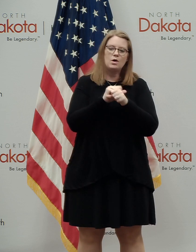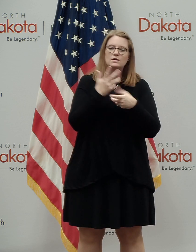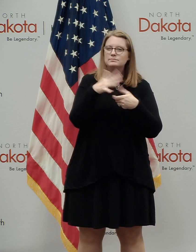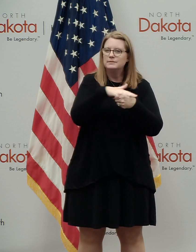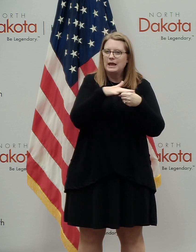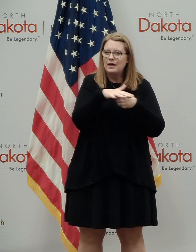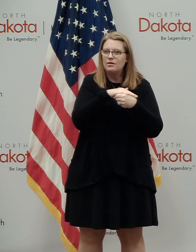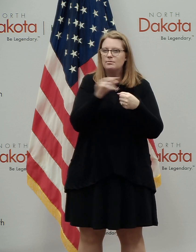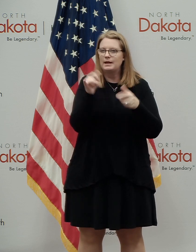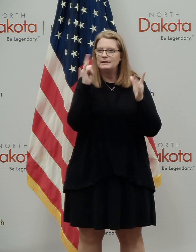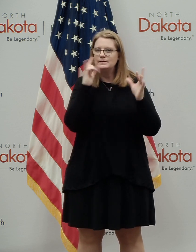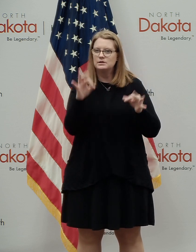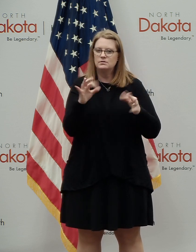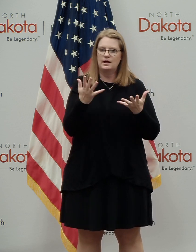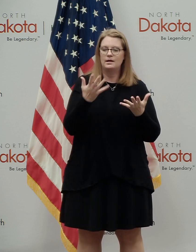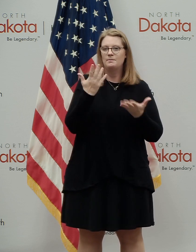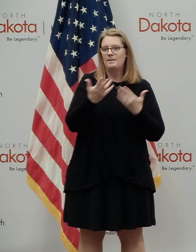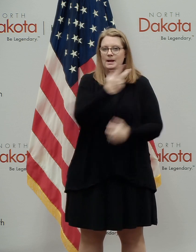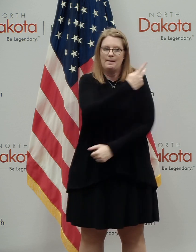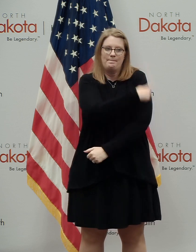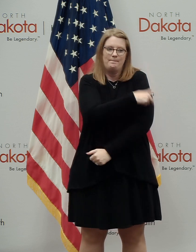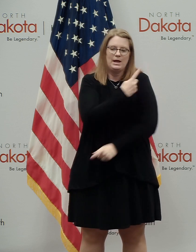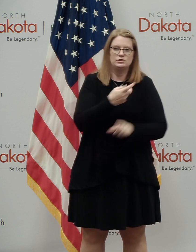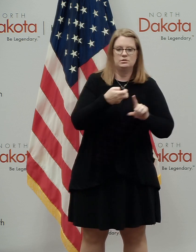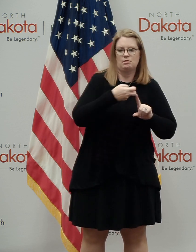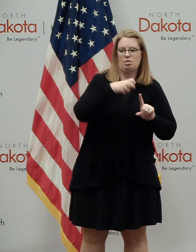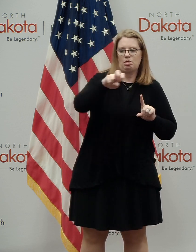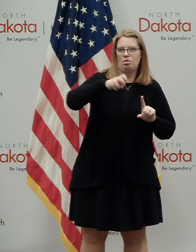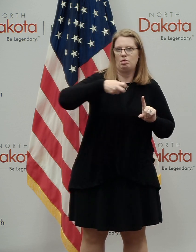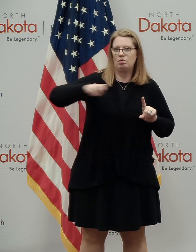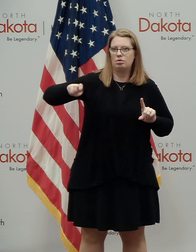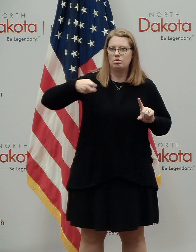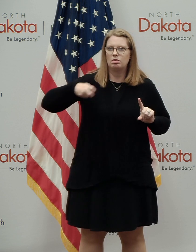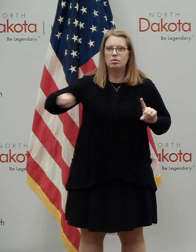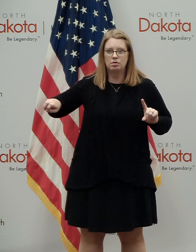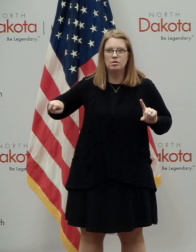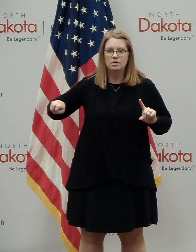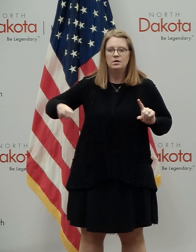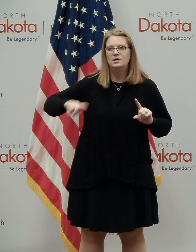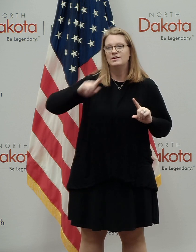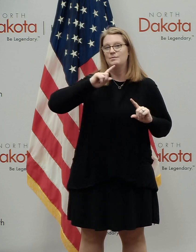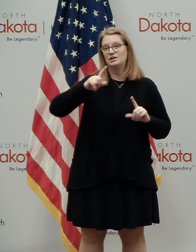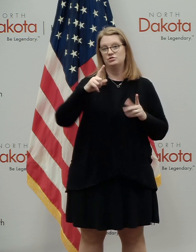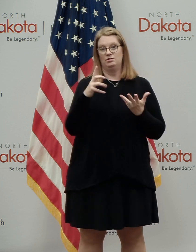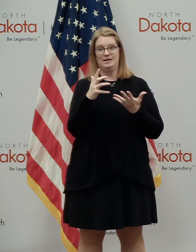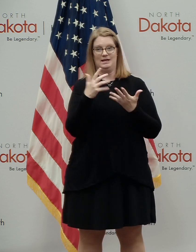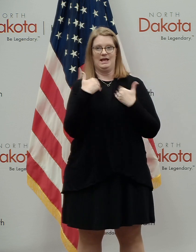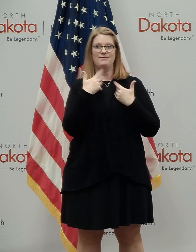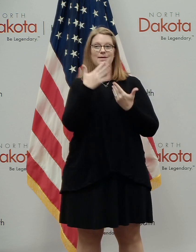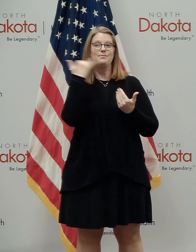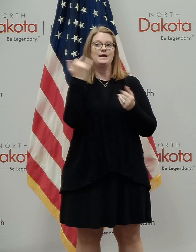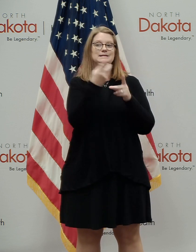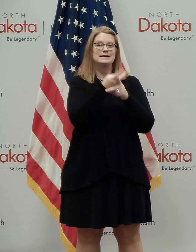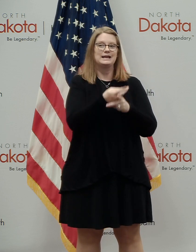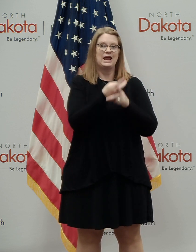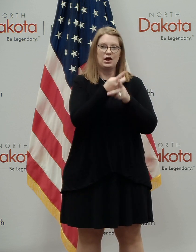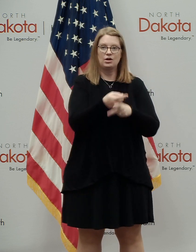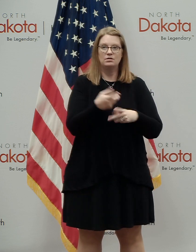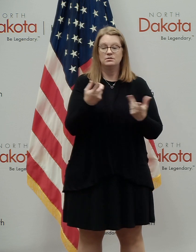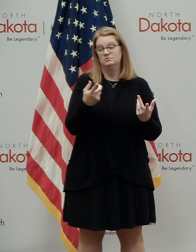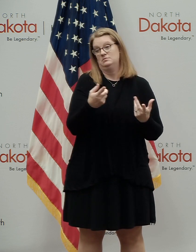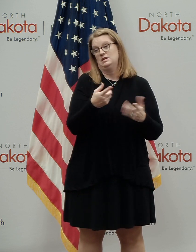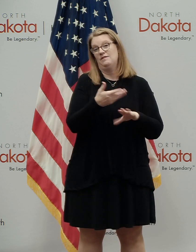make decisions like transferring patients from one of their facilities to another to make sure they receive the best care. This happens